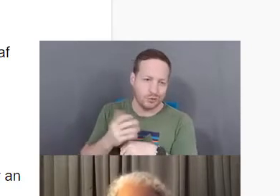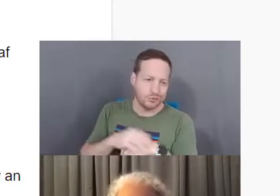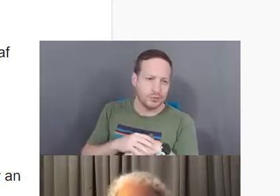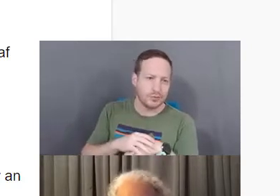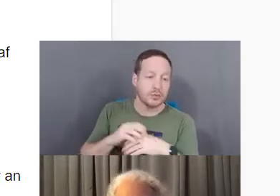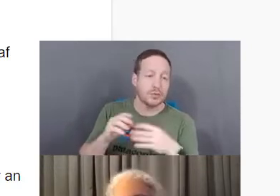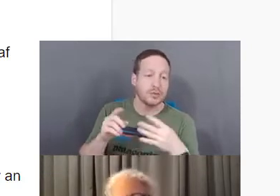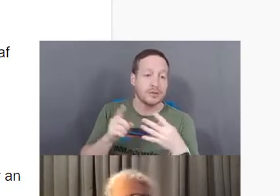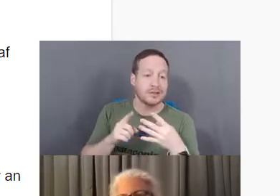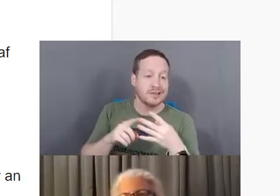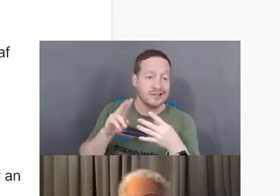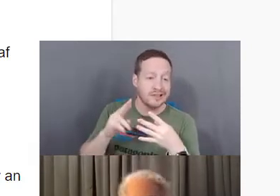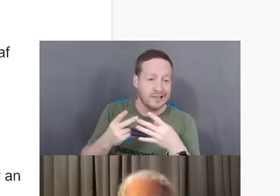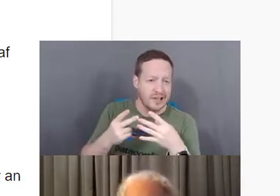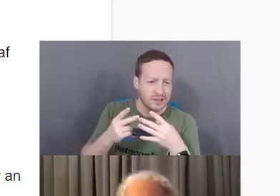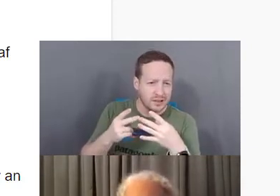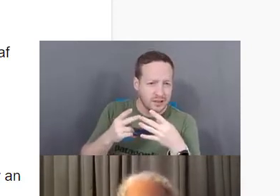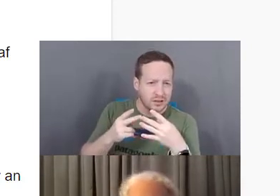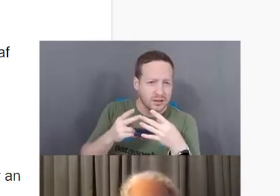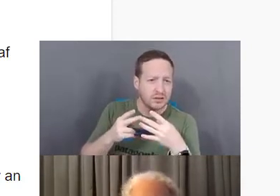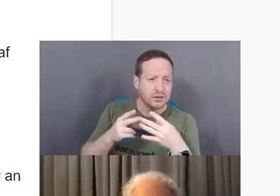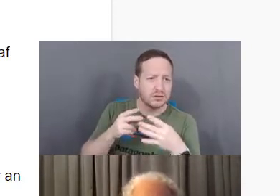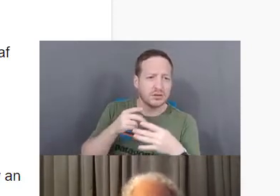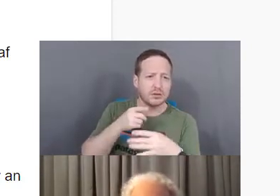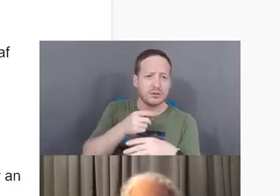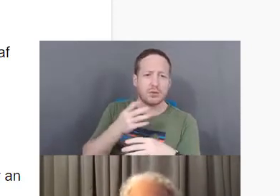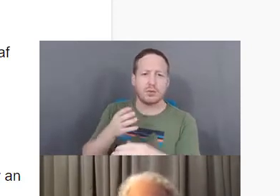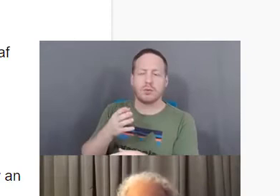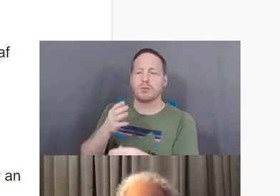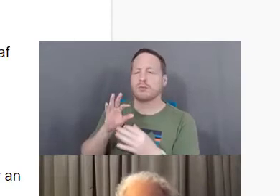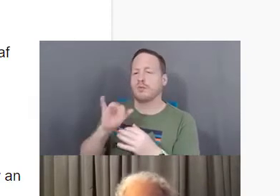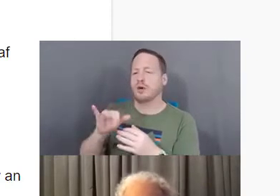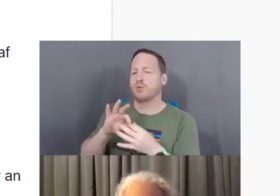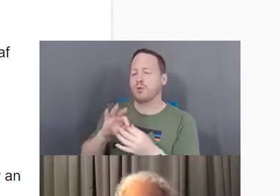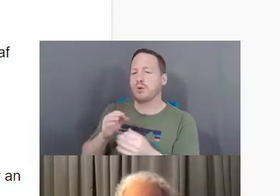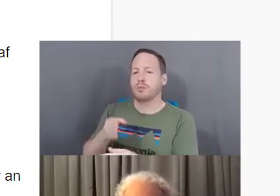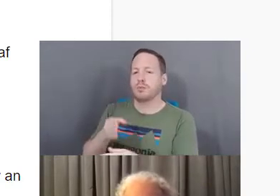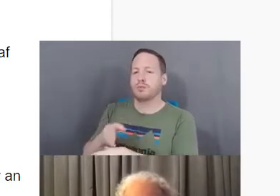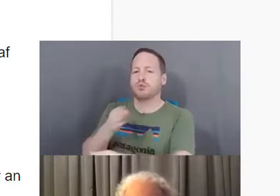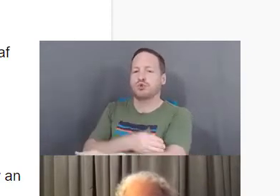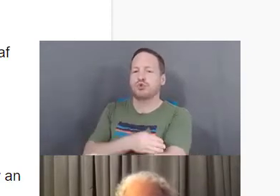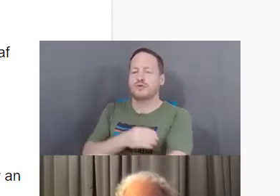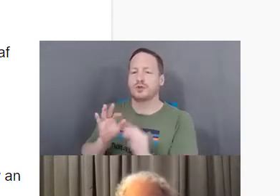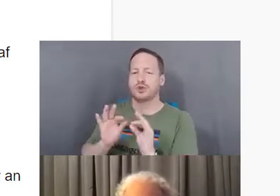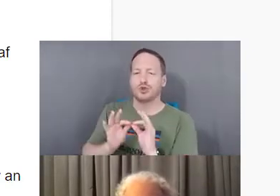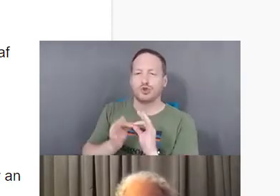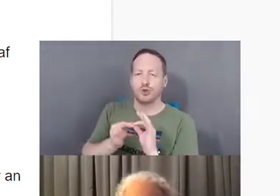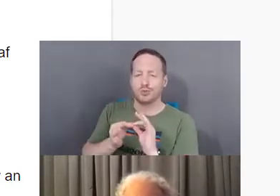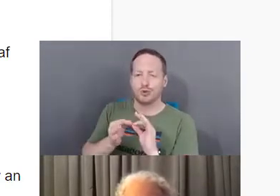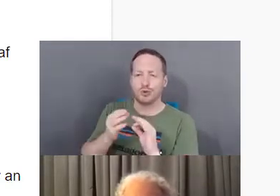for a year and out. The second goal says, improve the interpreter referral service.